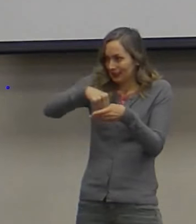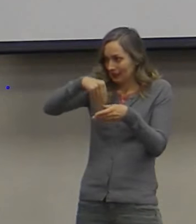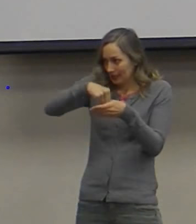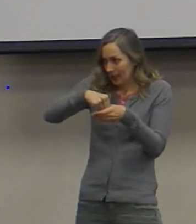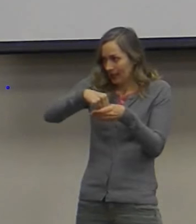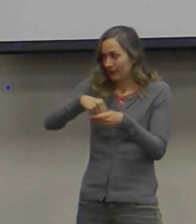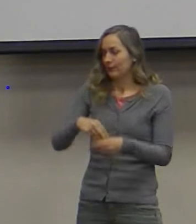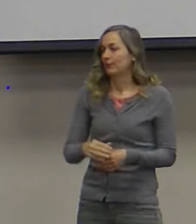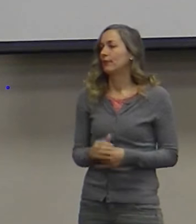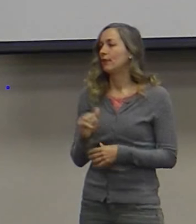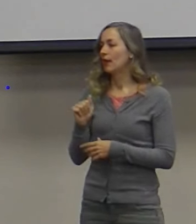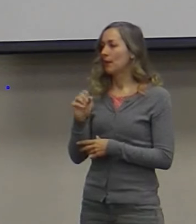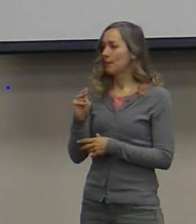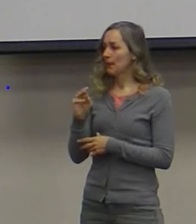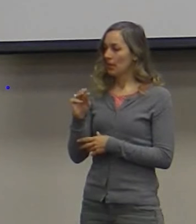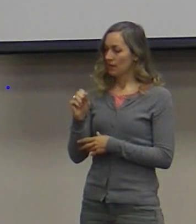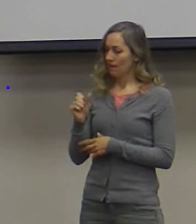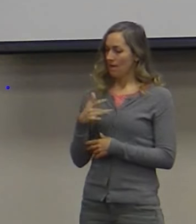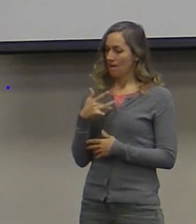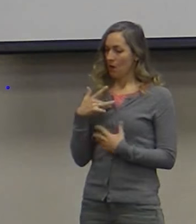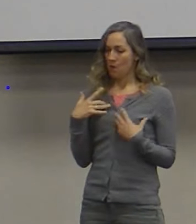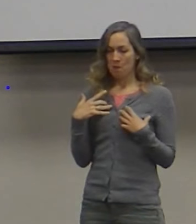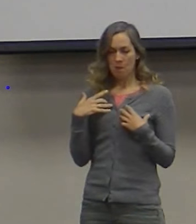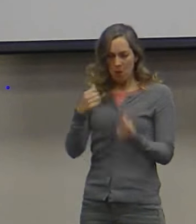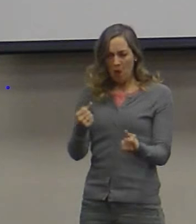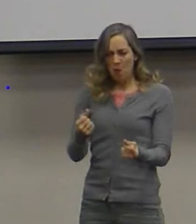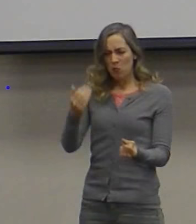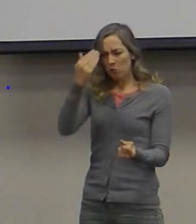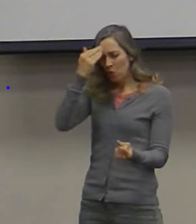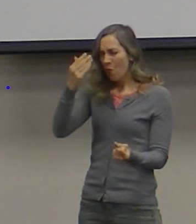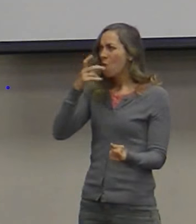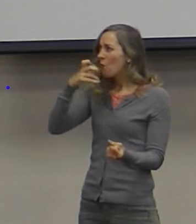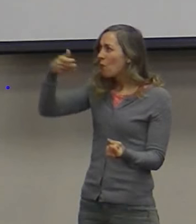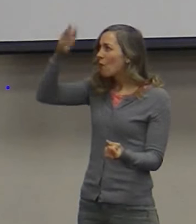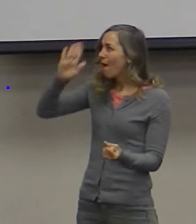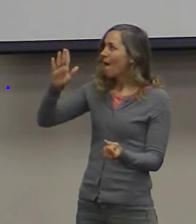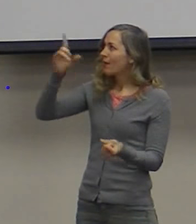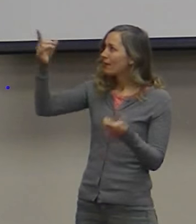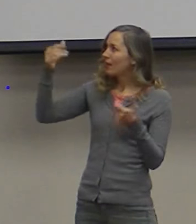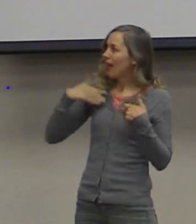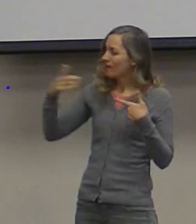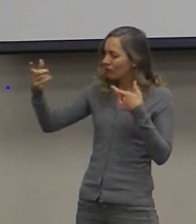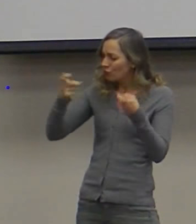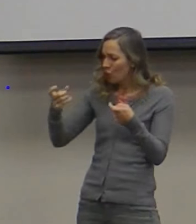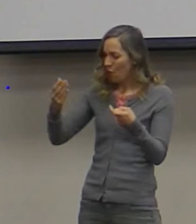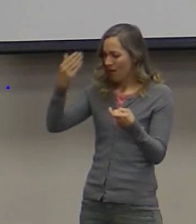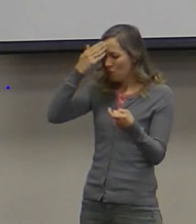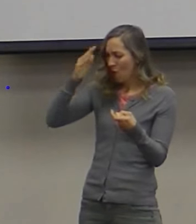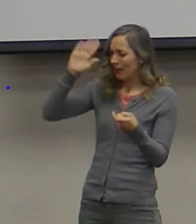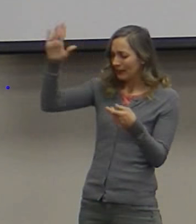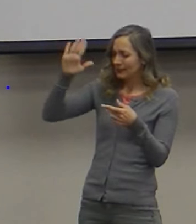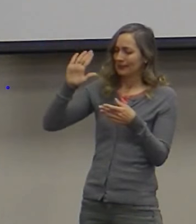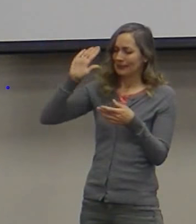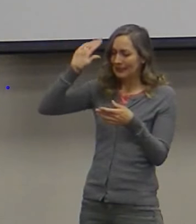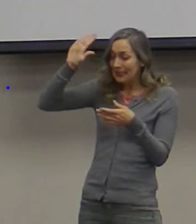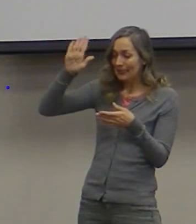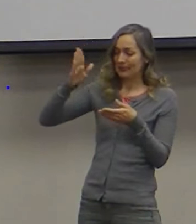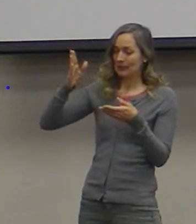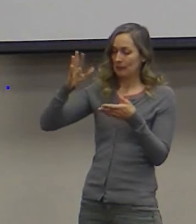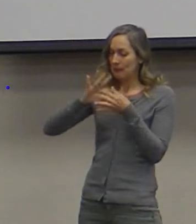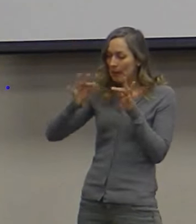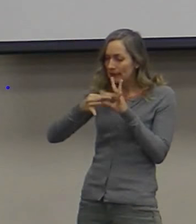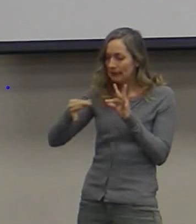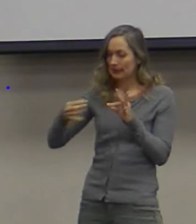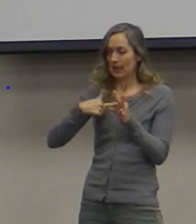take boldness in the fact that he knew who God was, that God was in control, whose message it was, what he was to speak. And so he was